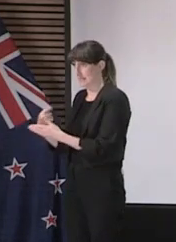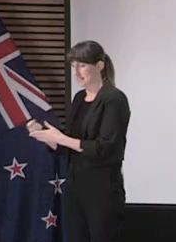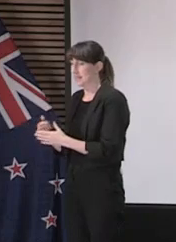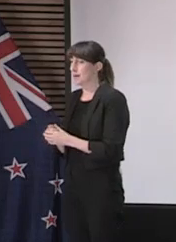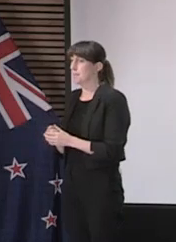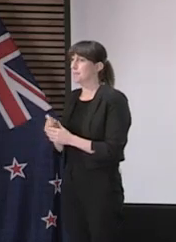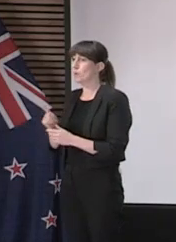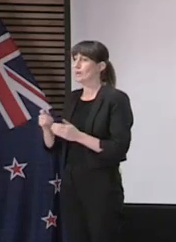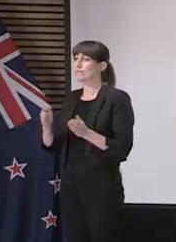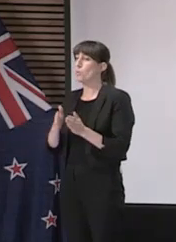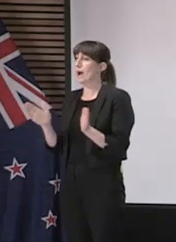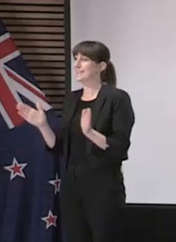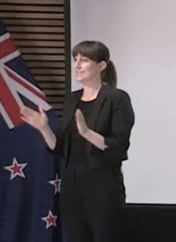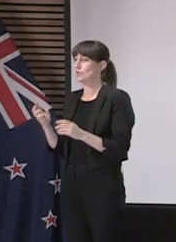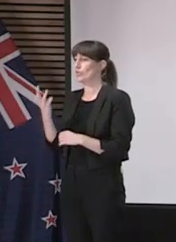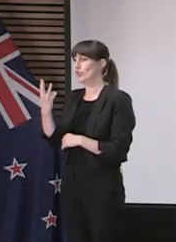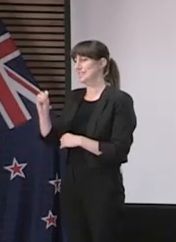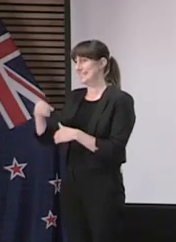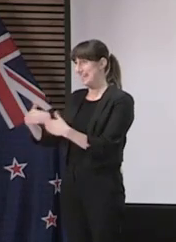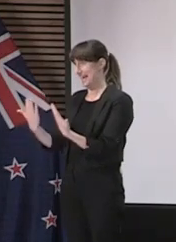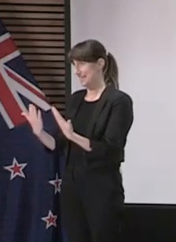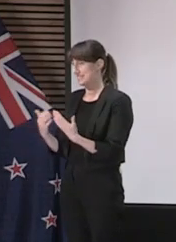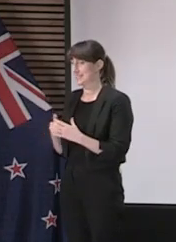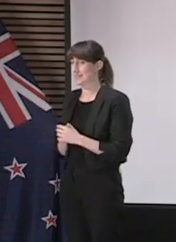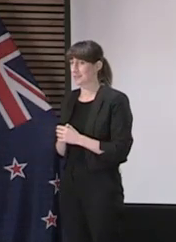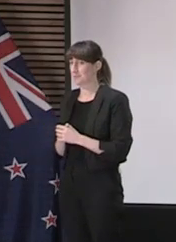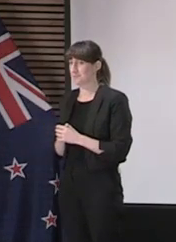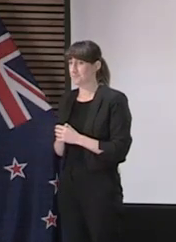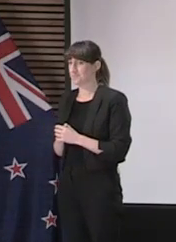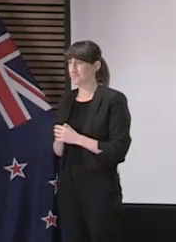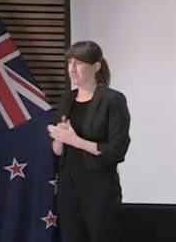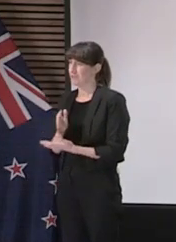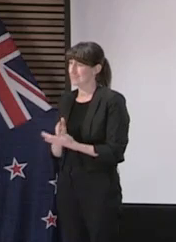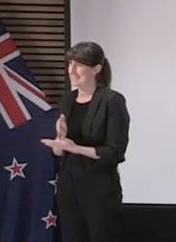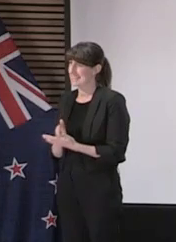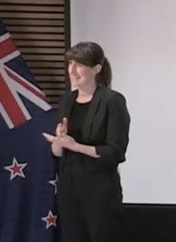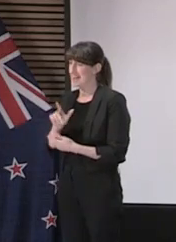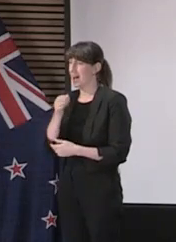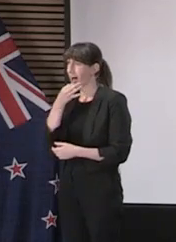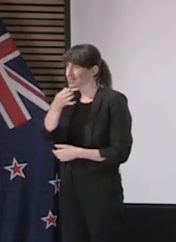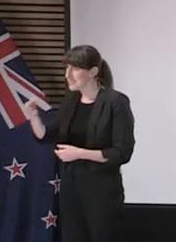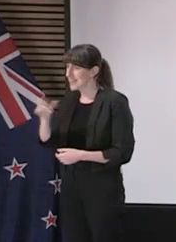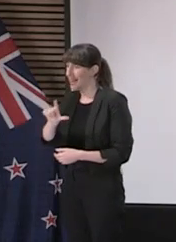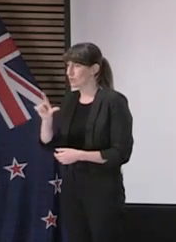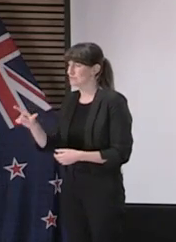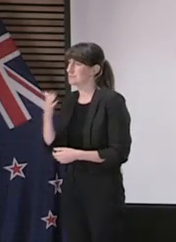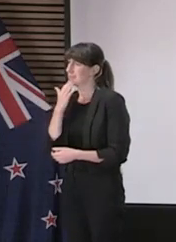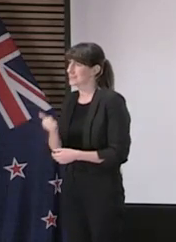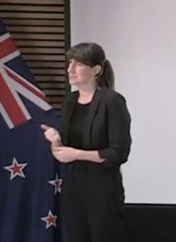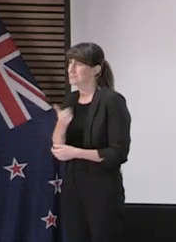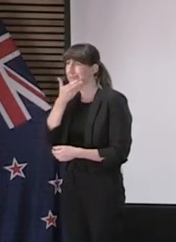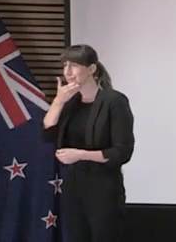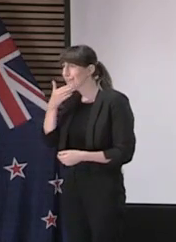and again clearly send the message here, be a good citizen. You know, it is just